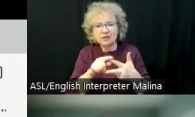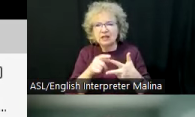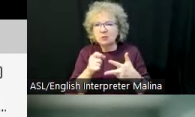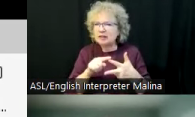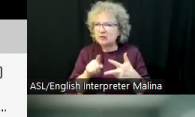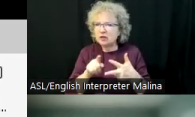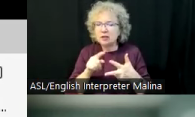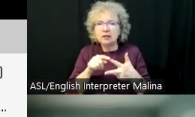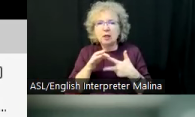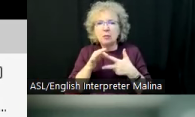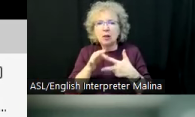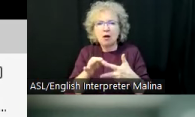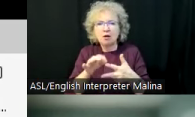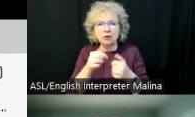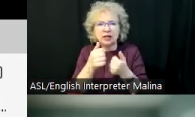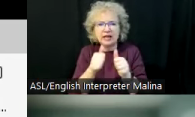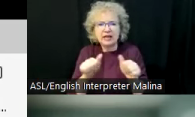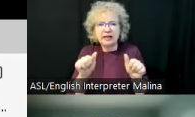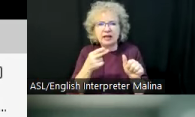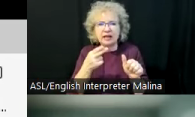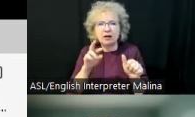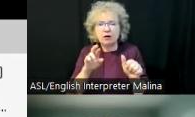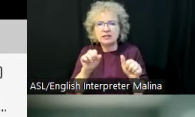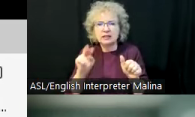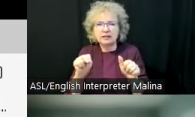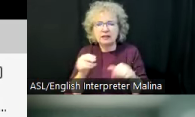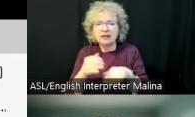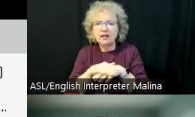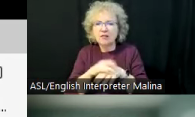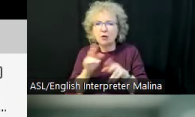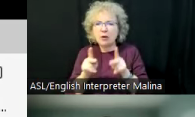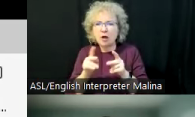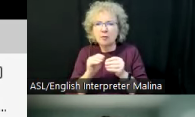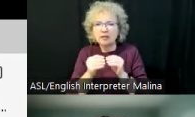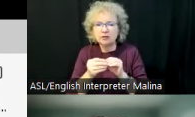needs to belong to any one of the HRSN covered populations, except for homeless.